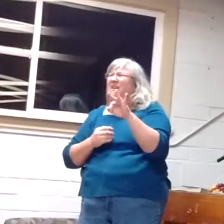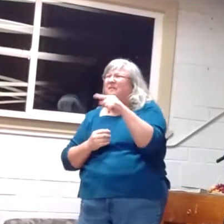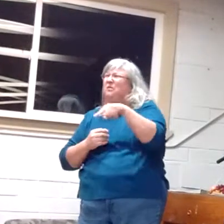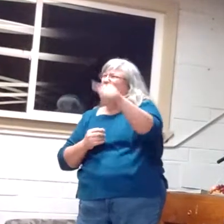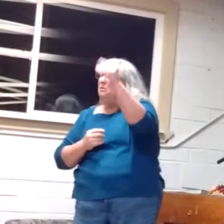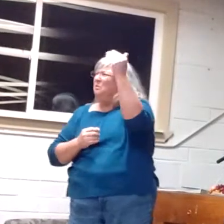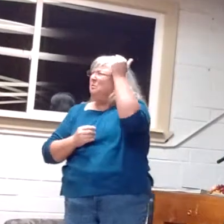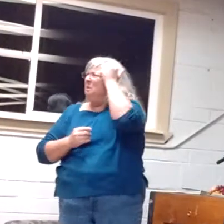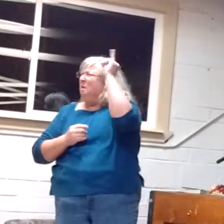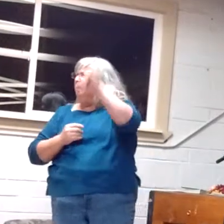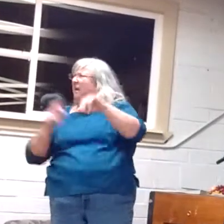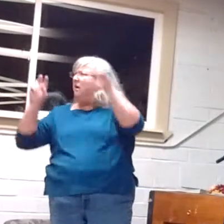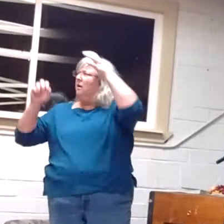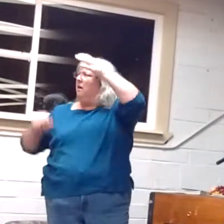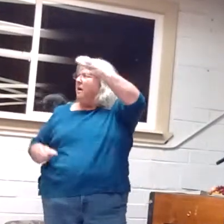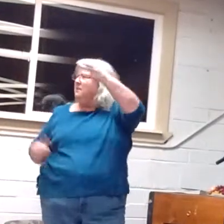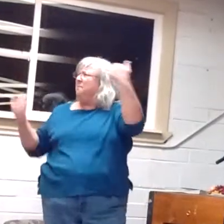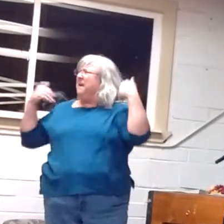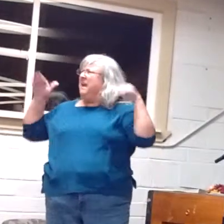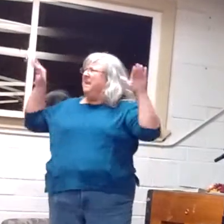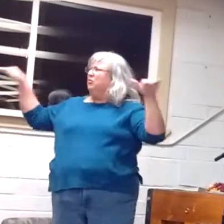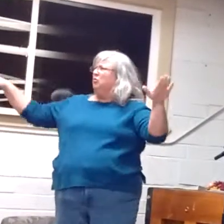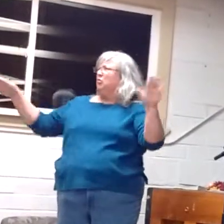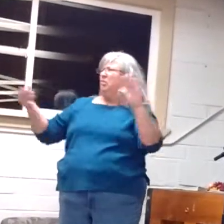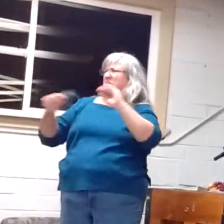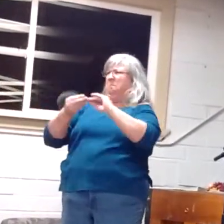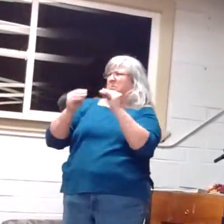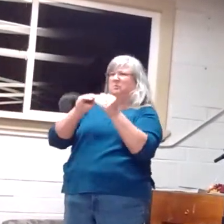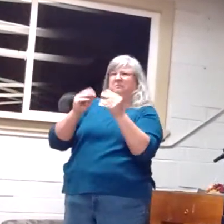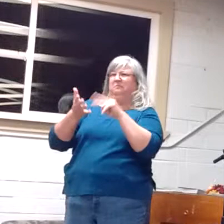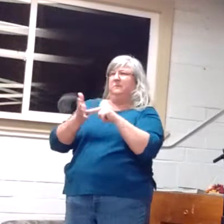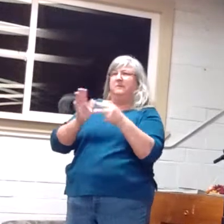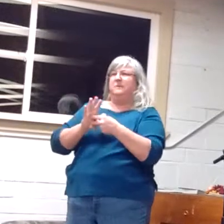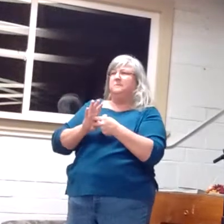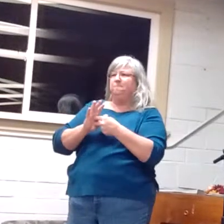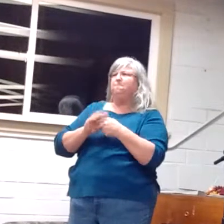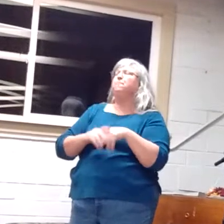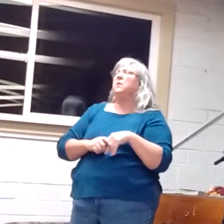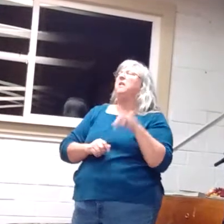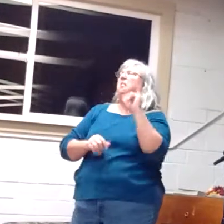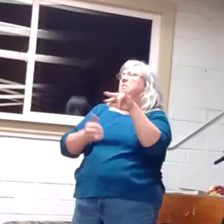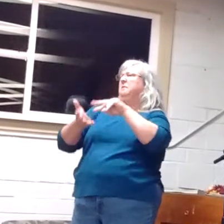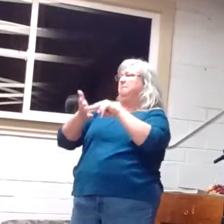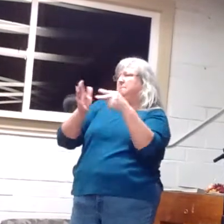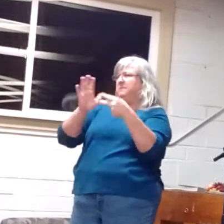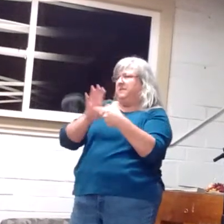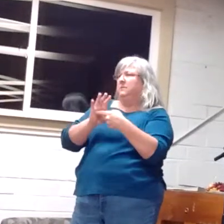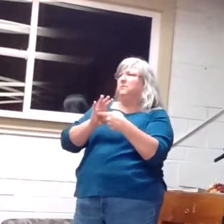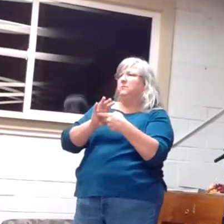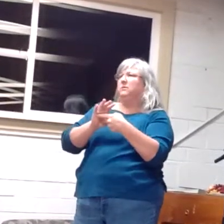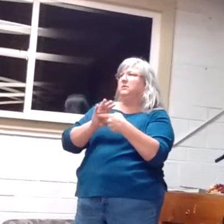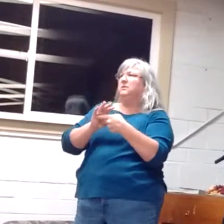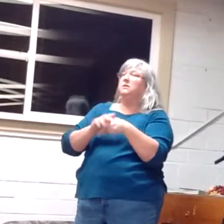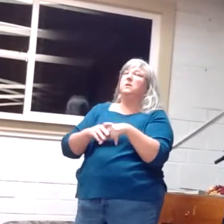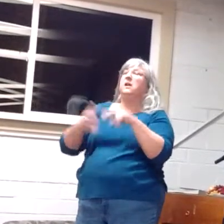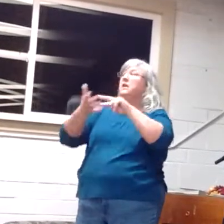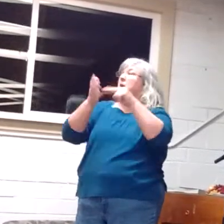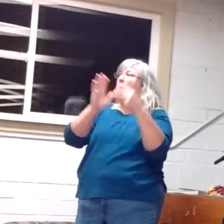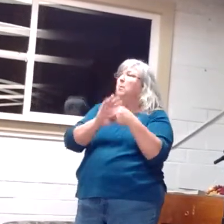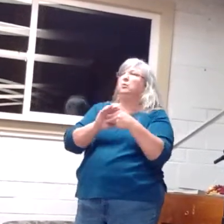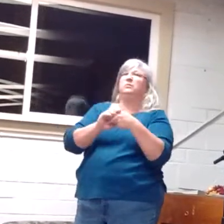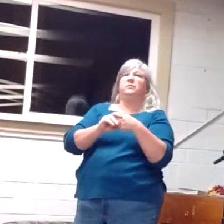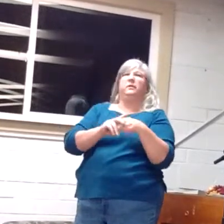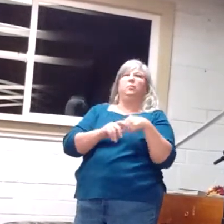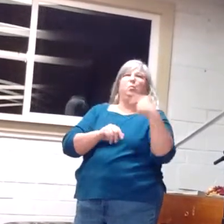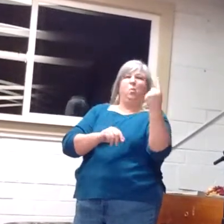here is familiar with what angel numbers are. Angel numbers are synchronicity numbers.